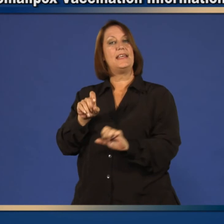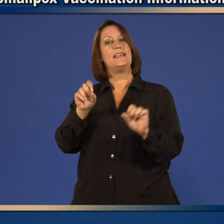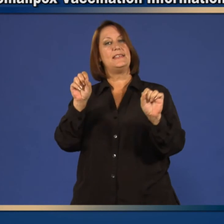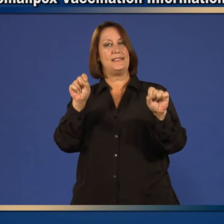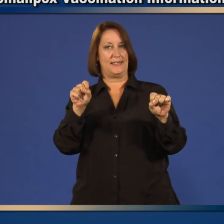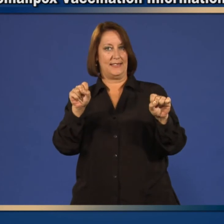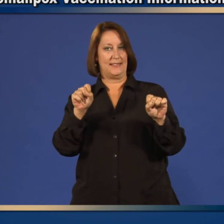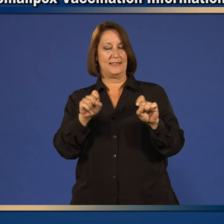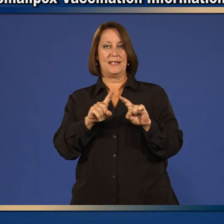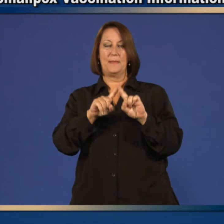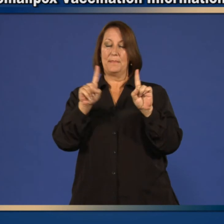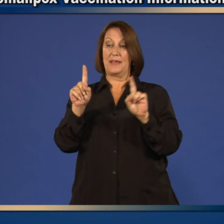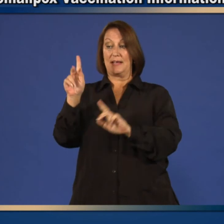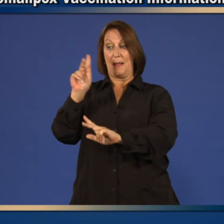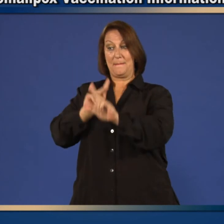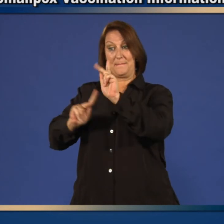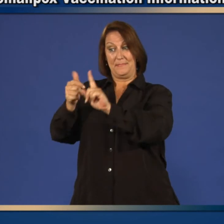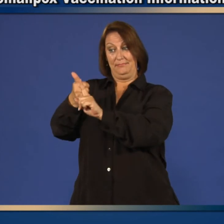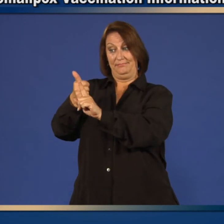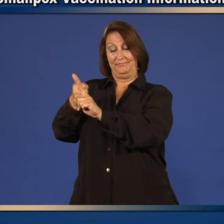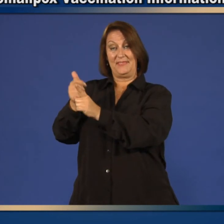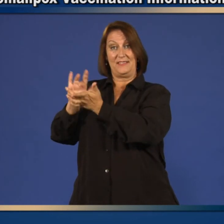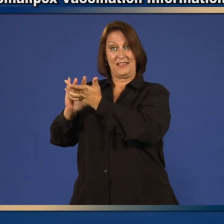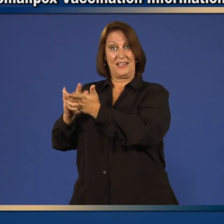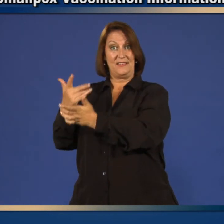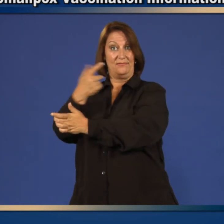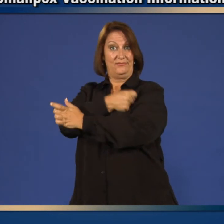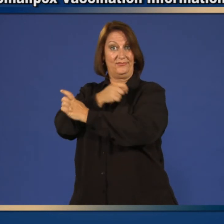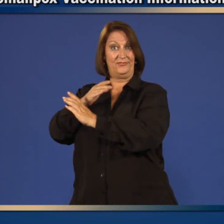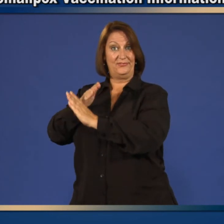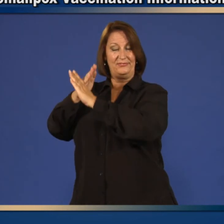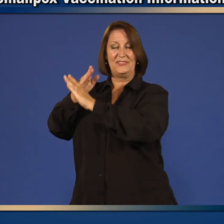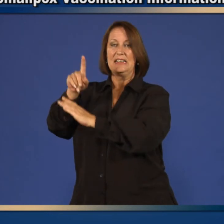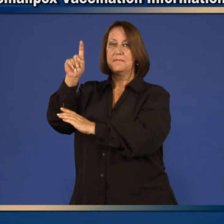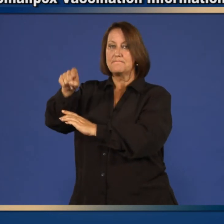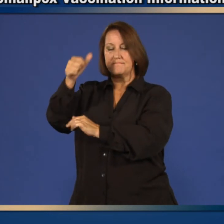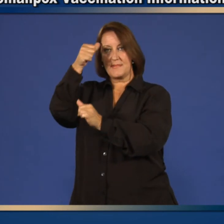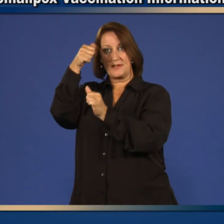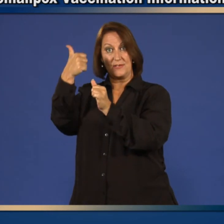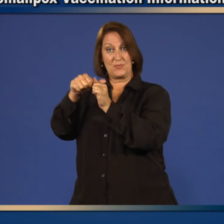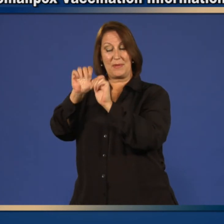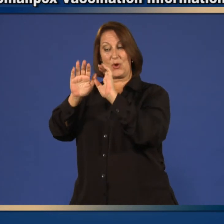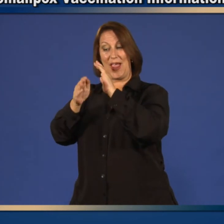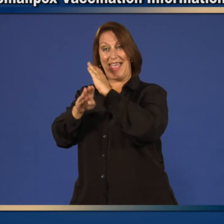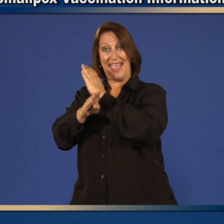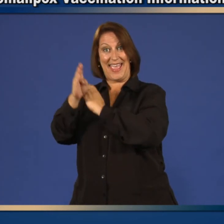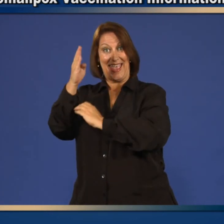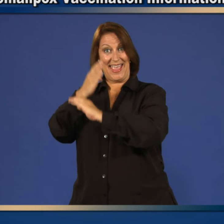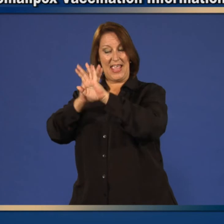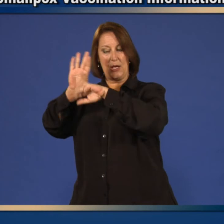Yes. However, anyone who receives the smallpox vaccine should remember to